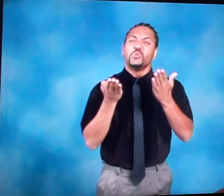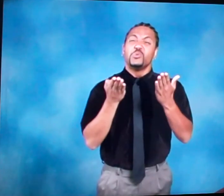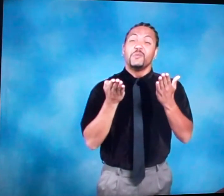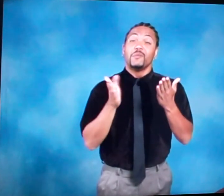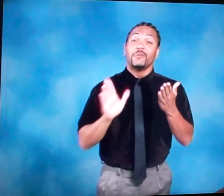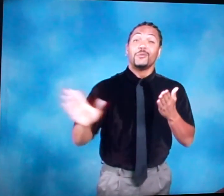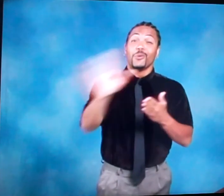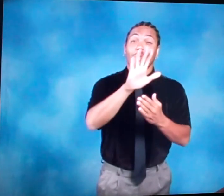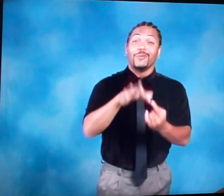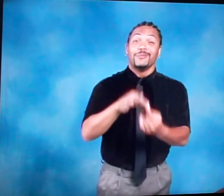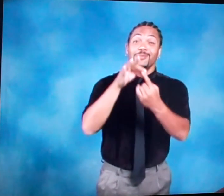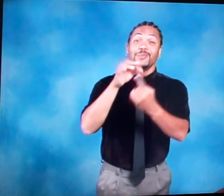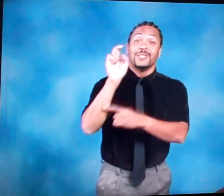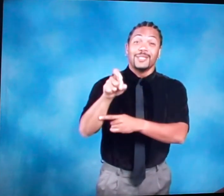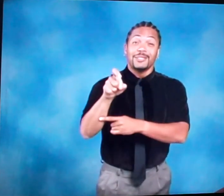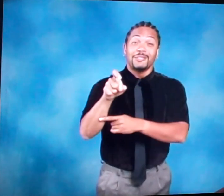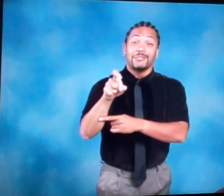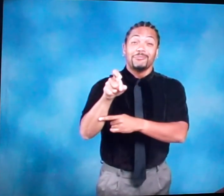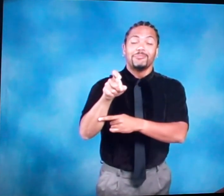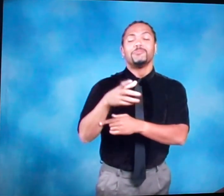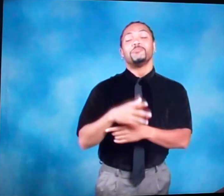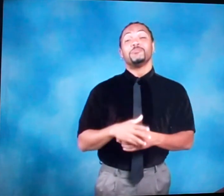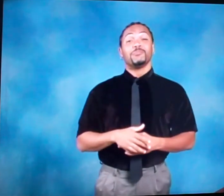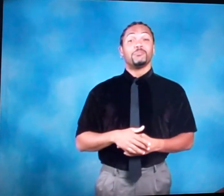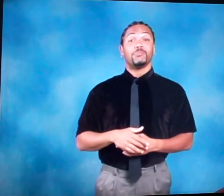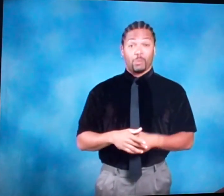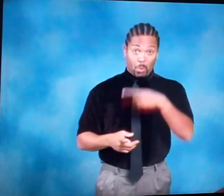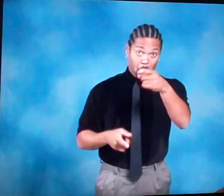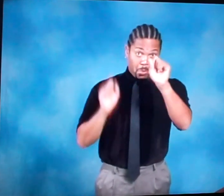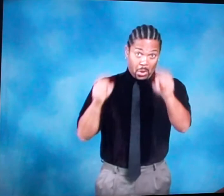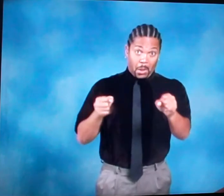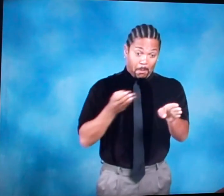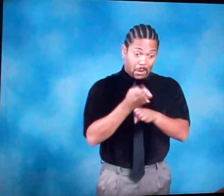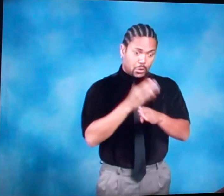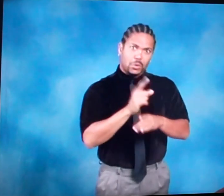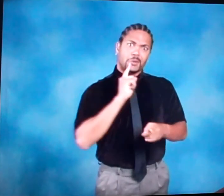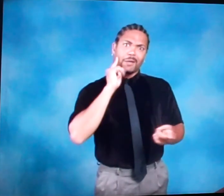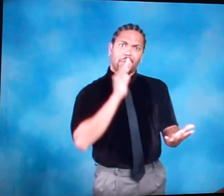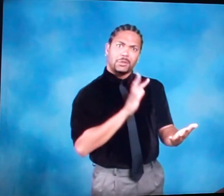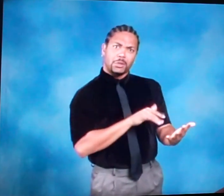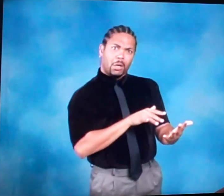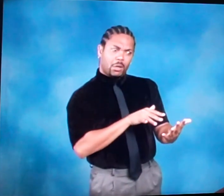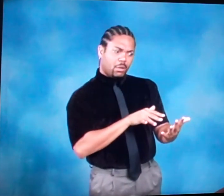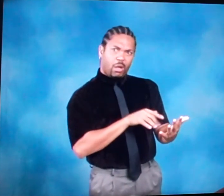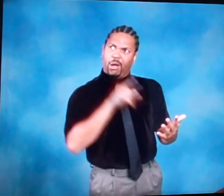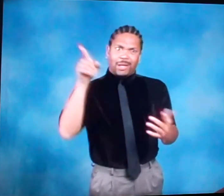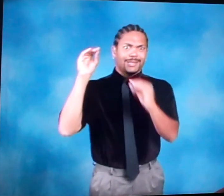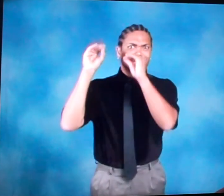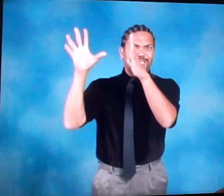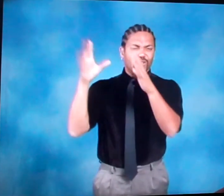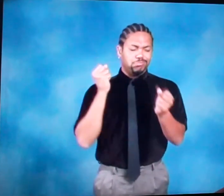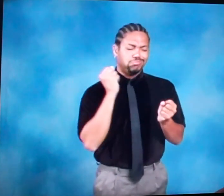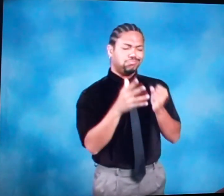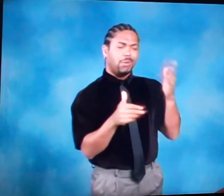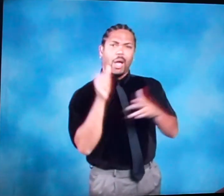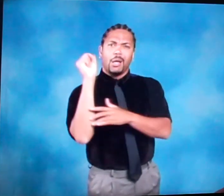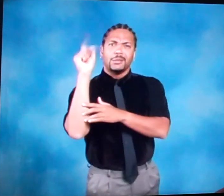We have interpreting services as well if you need an interpreter. And you can major in deaf